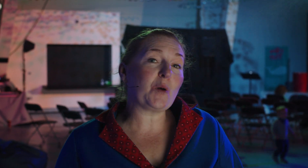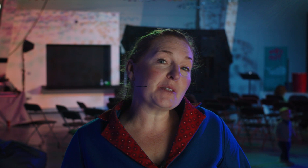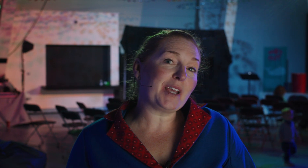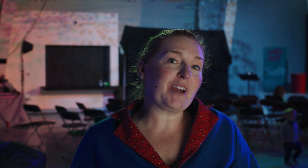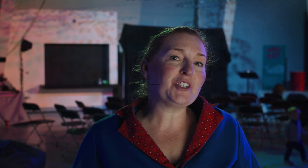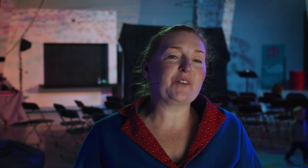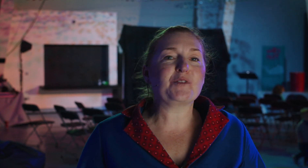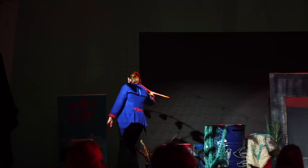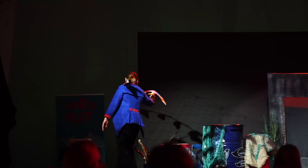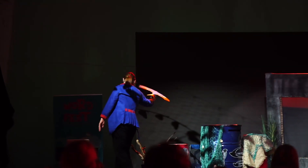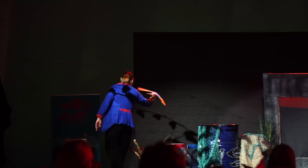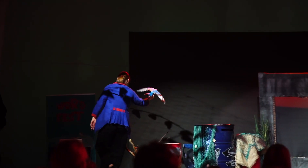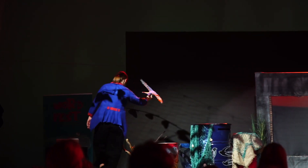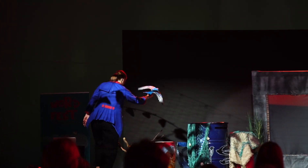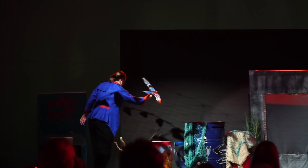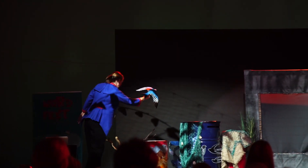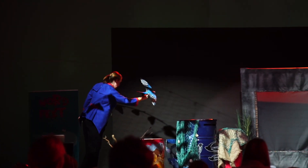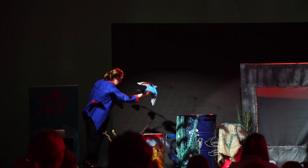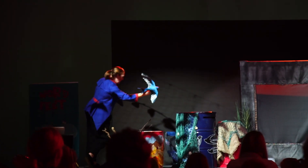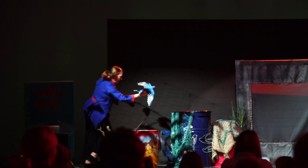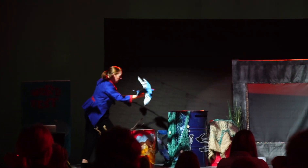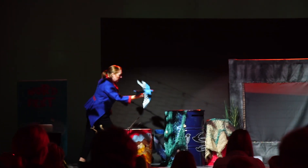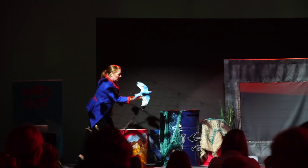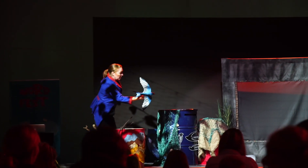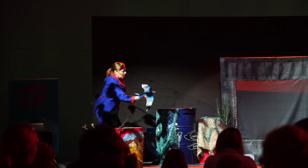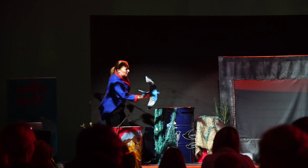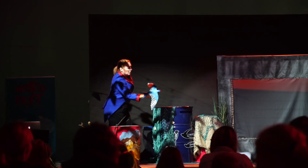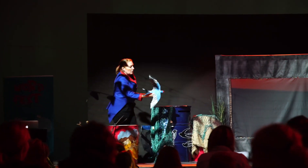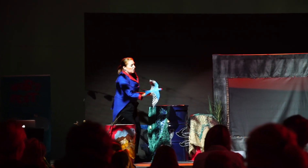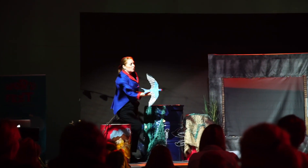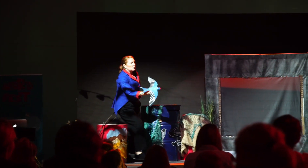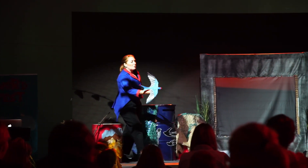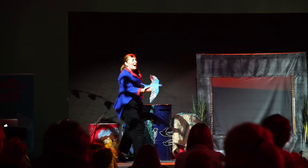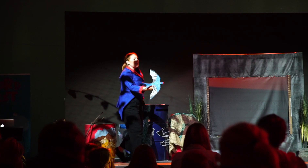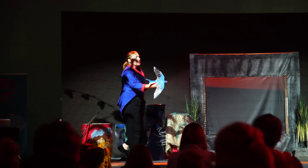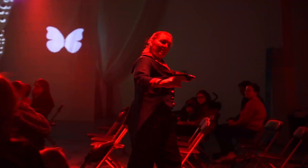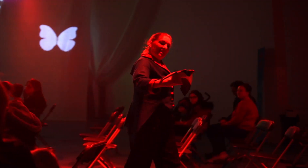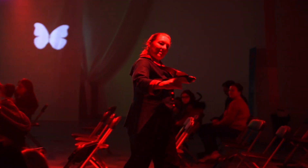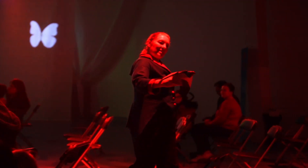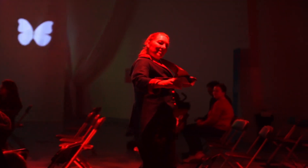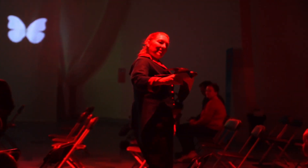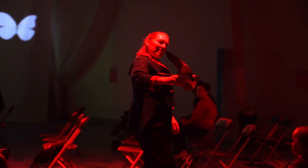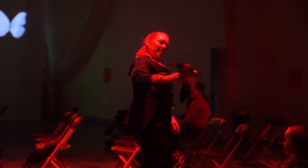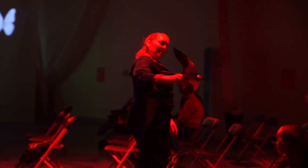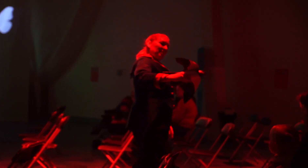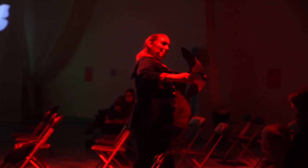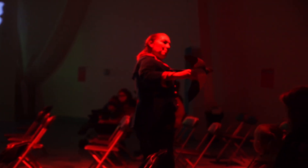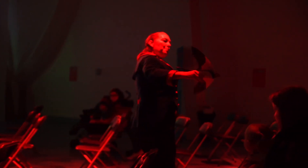follows the swallow's migration from South Africa to Yorkshire. It includes lots of myths, stories, music,